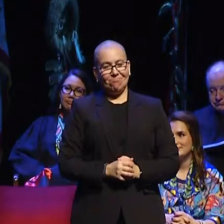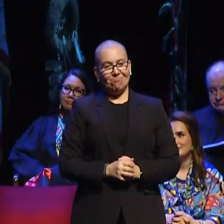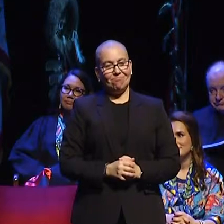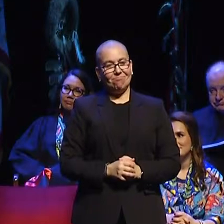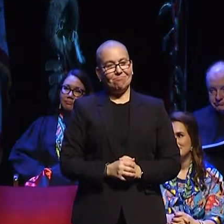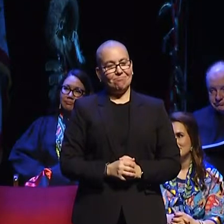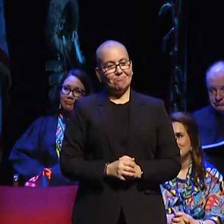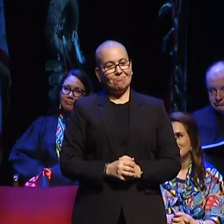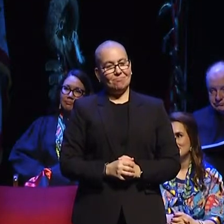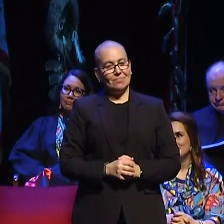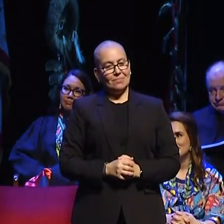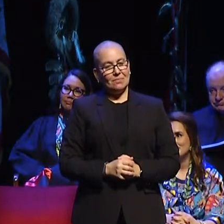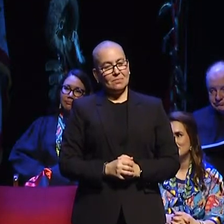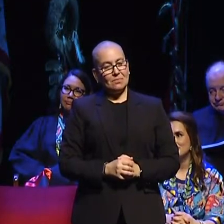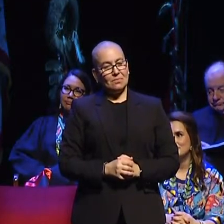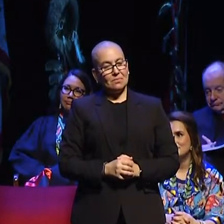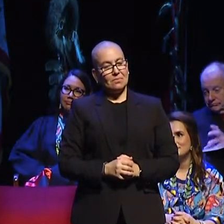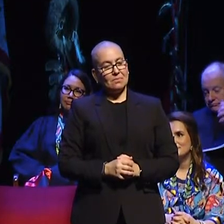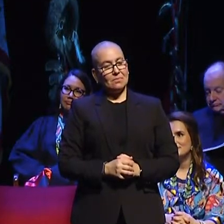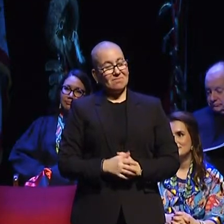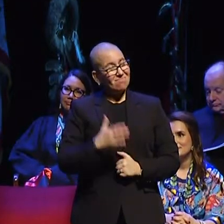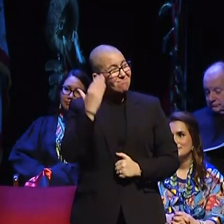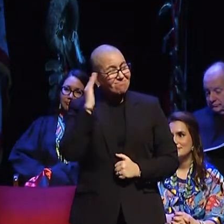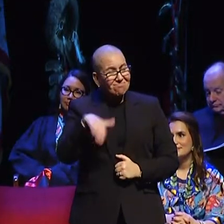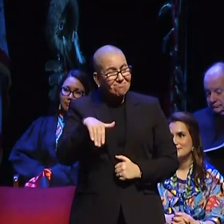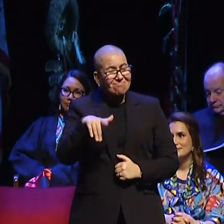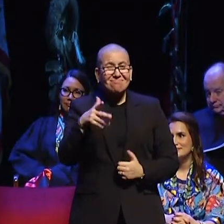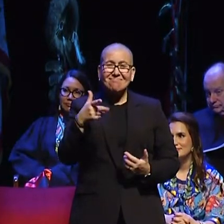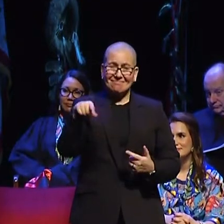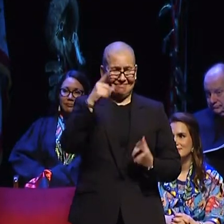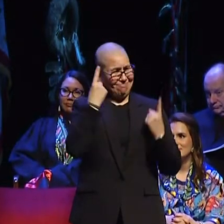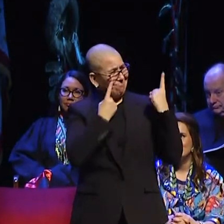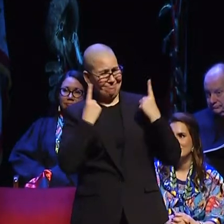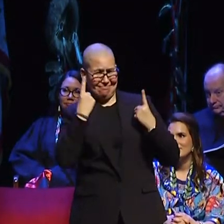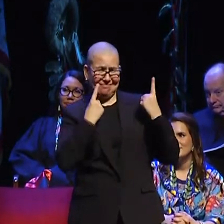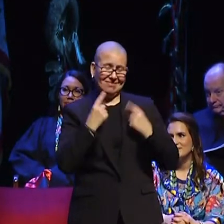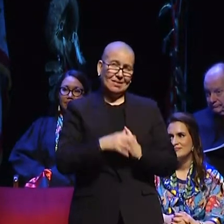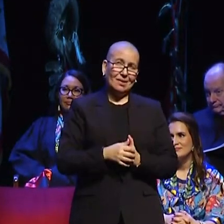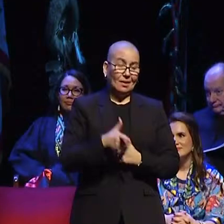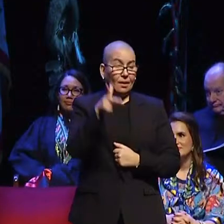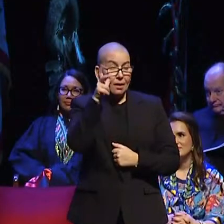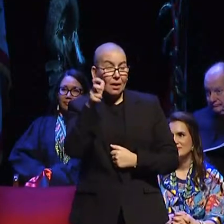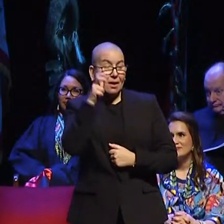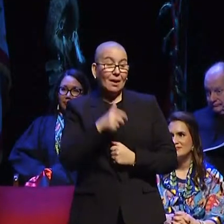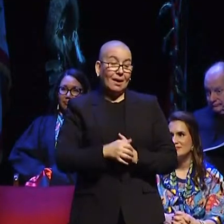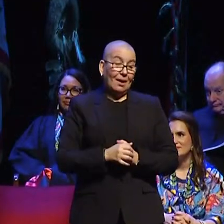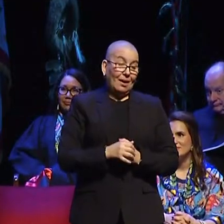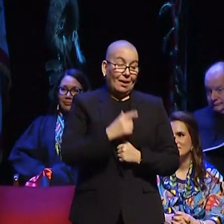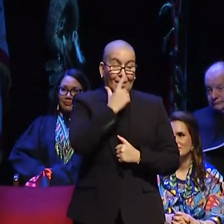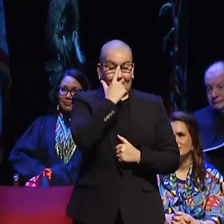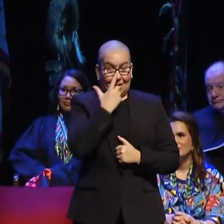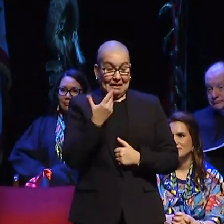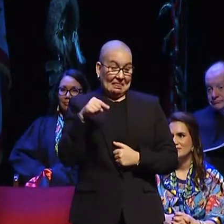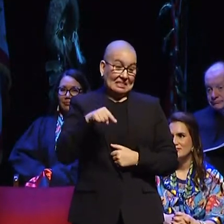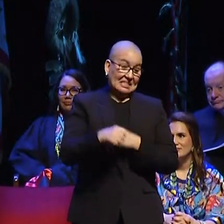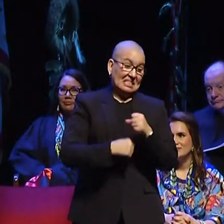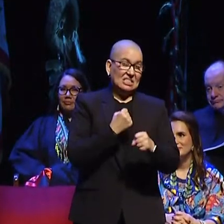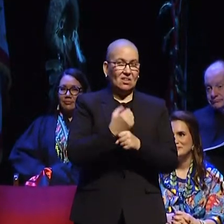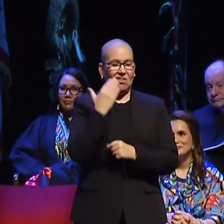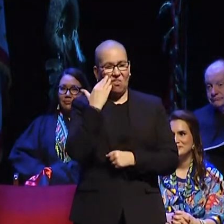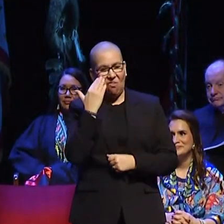And just so all of you are wondering, sometimes you give these up here and you're kind of wondering and saying, well, you know, I don't know if the legislature would